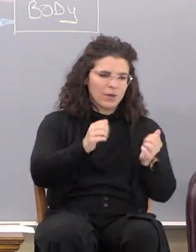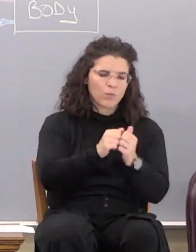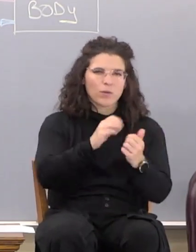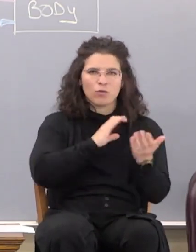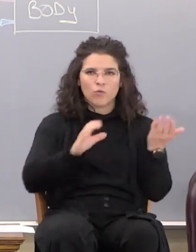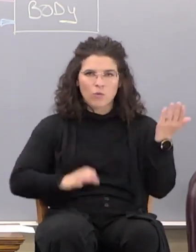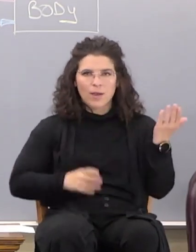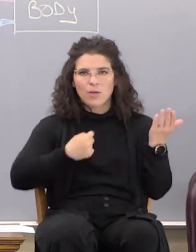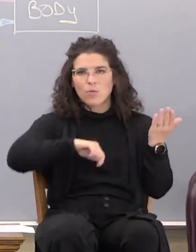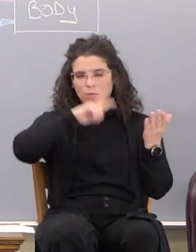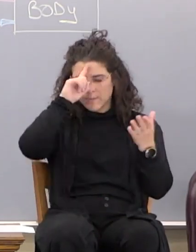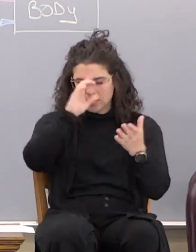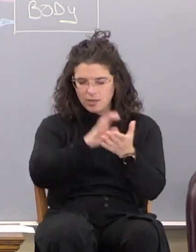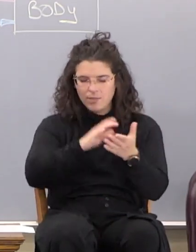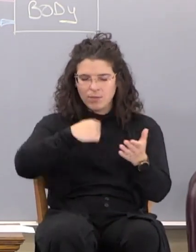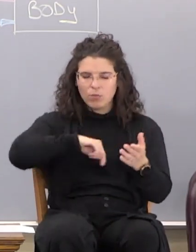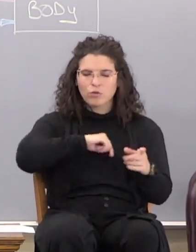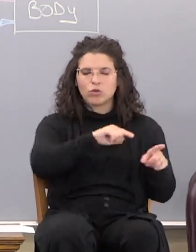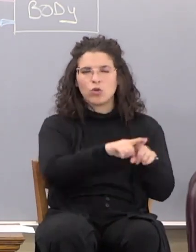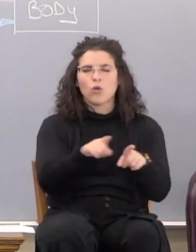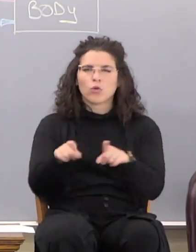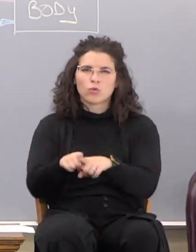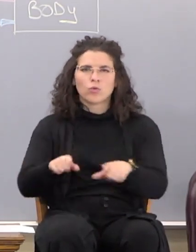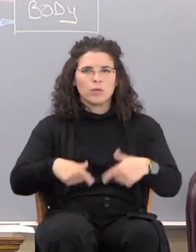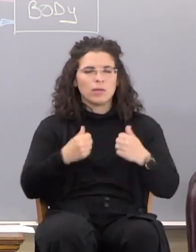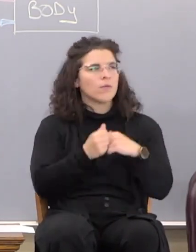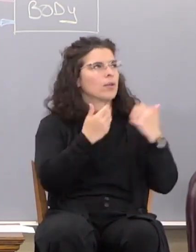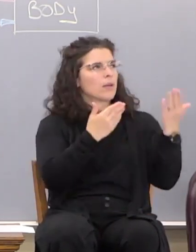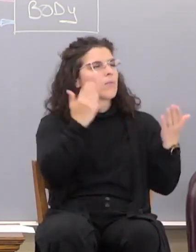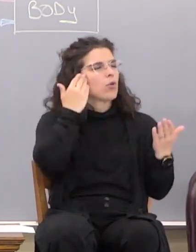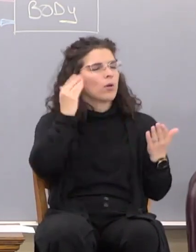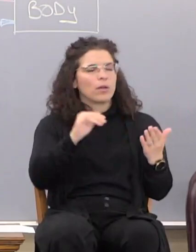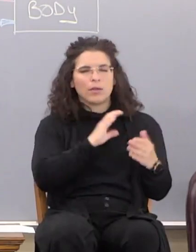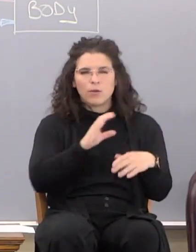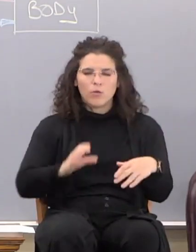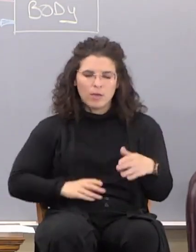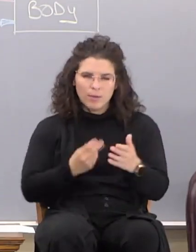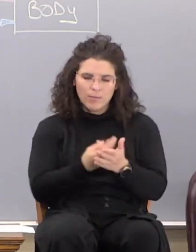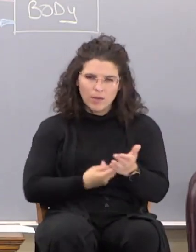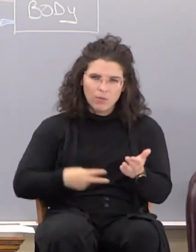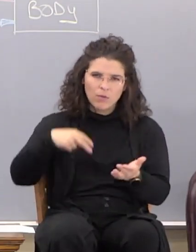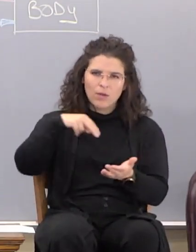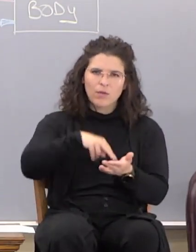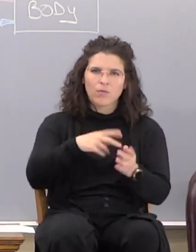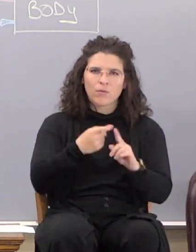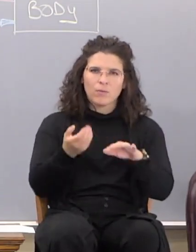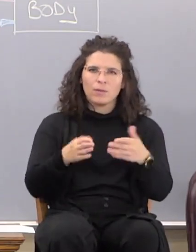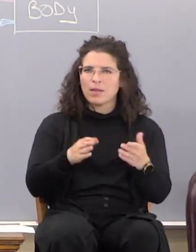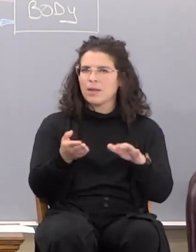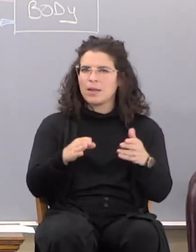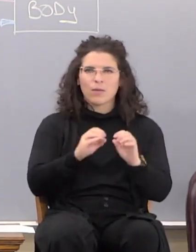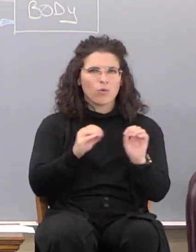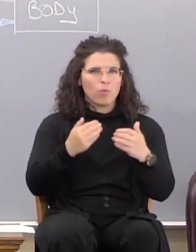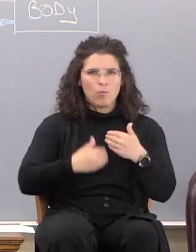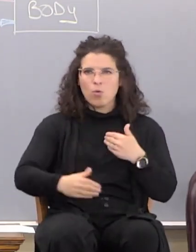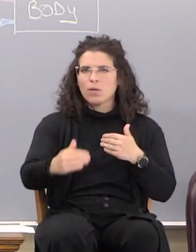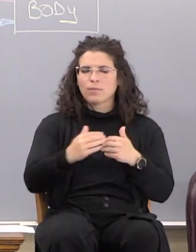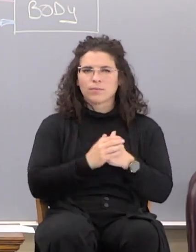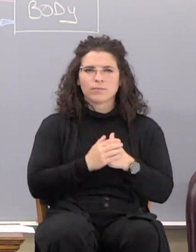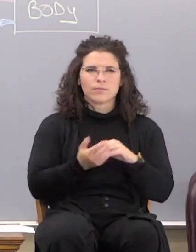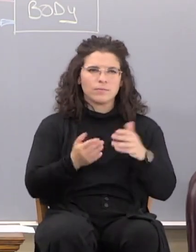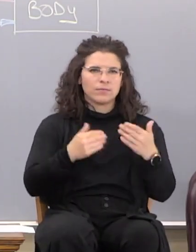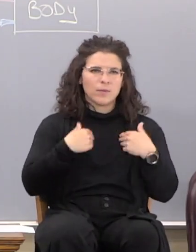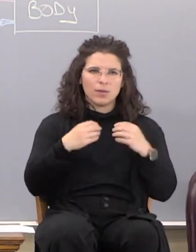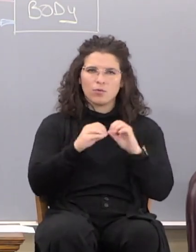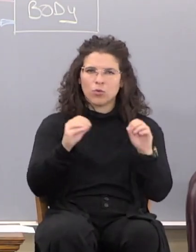we believe that we shall also live with him, knowing that Christ, being raised from the dead, dieth no more. Death